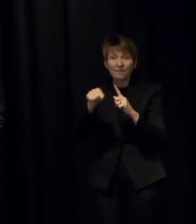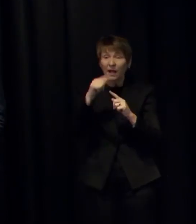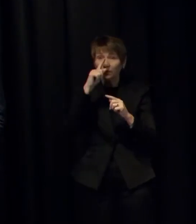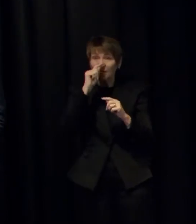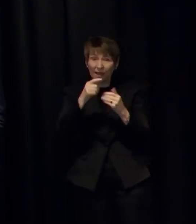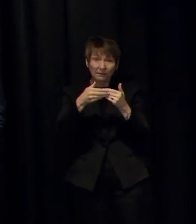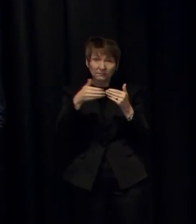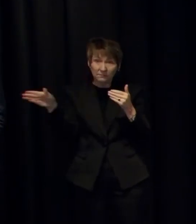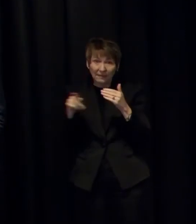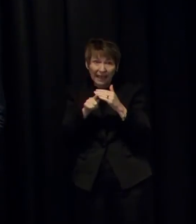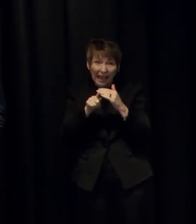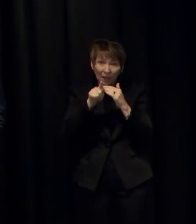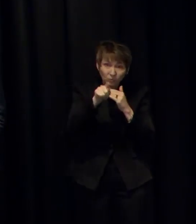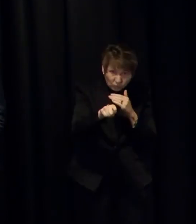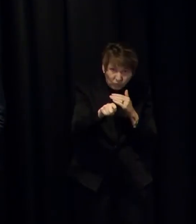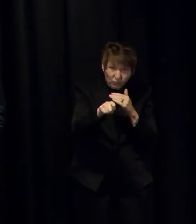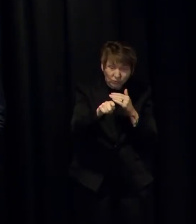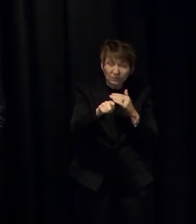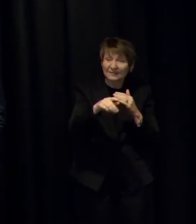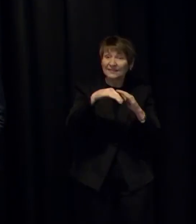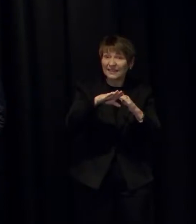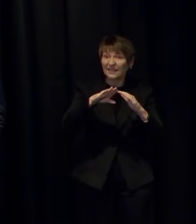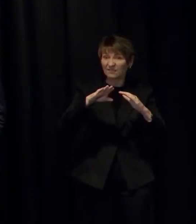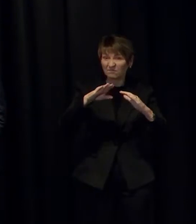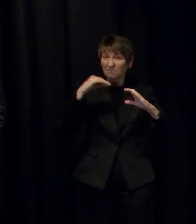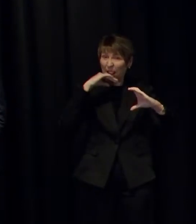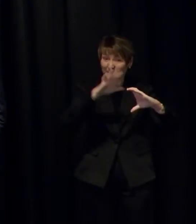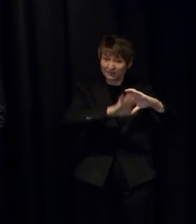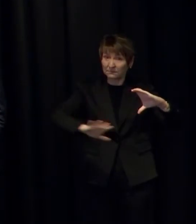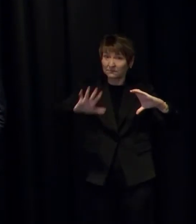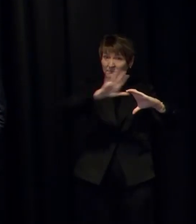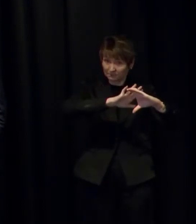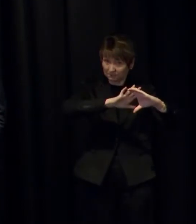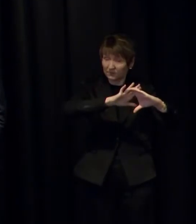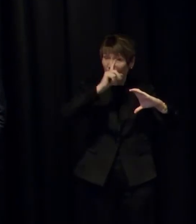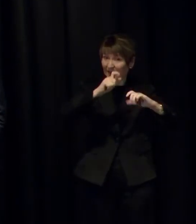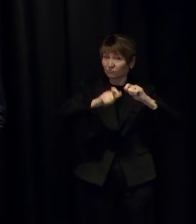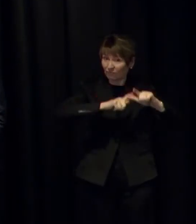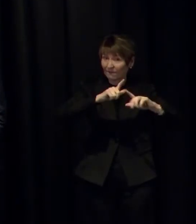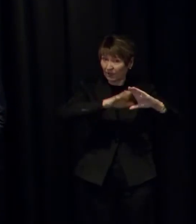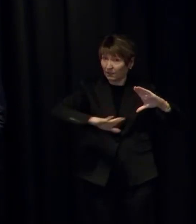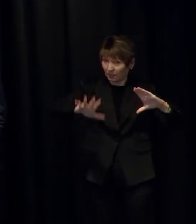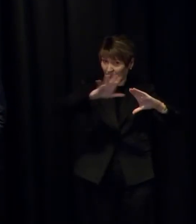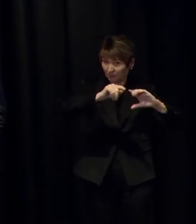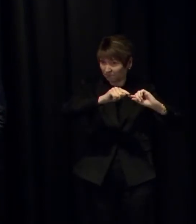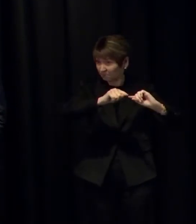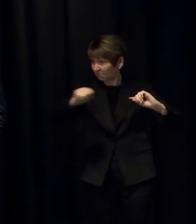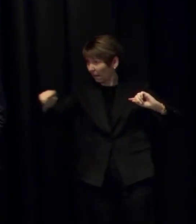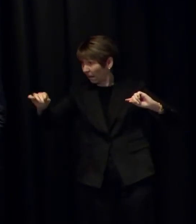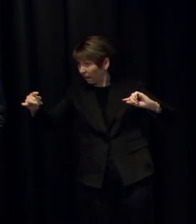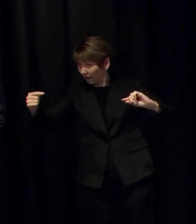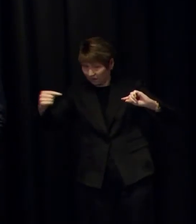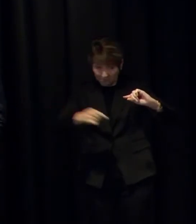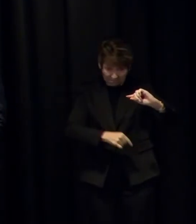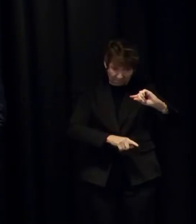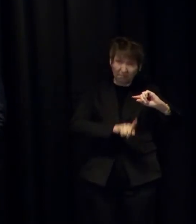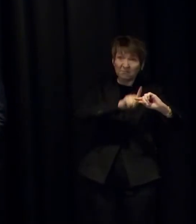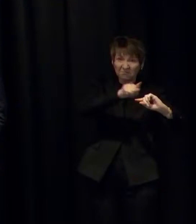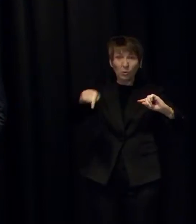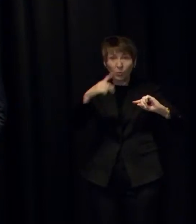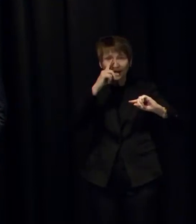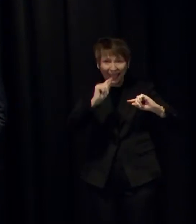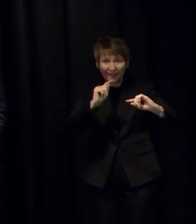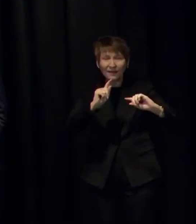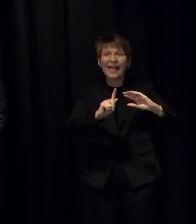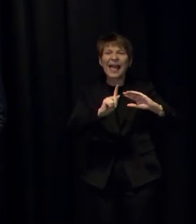reason. And that's only for a 10-day period or so, just while we get the numbers from 70 to 80. So these are